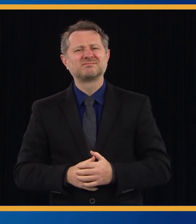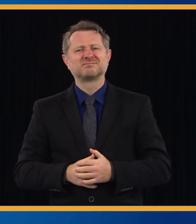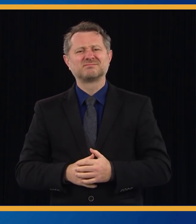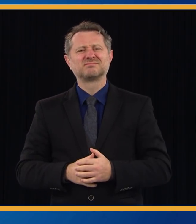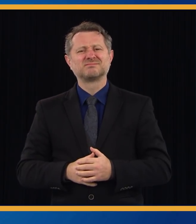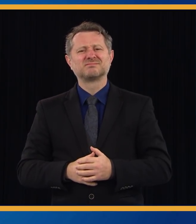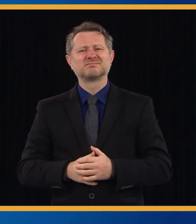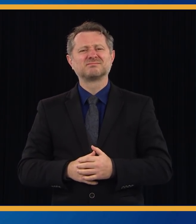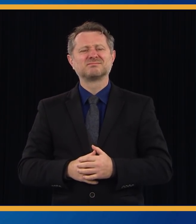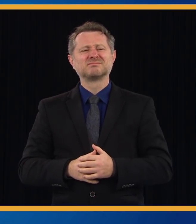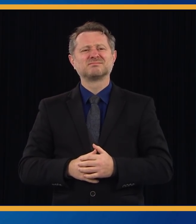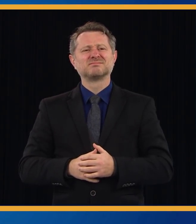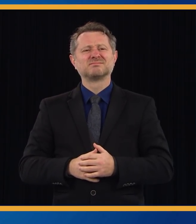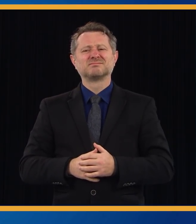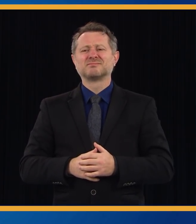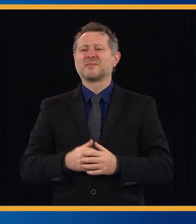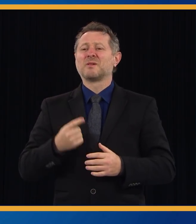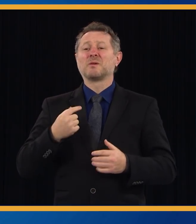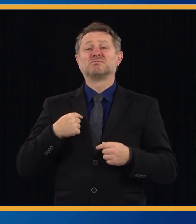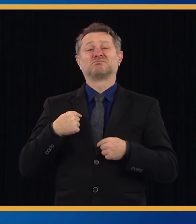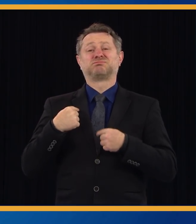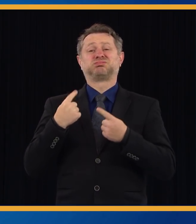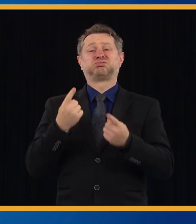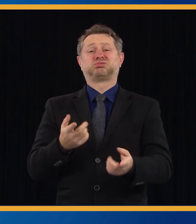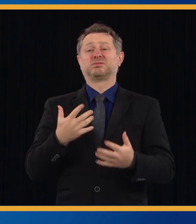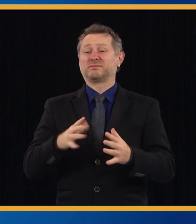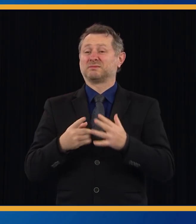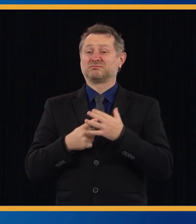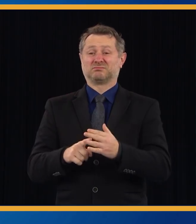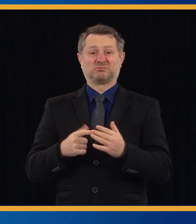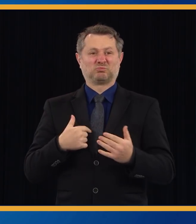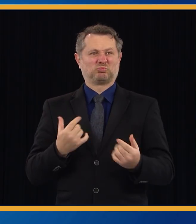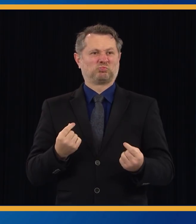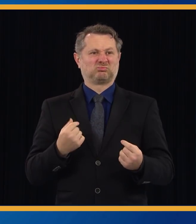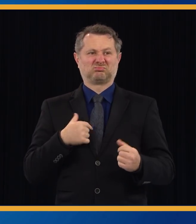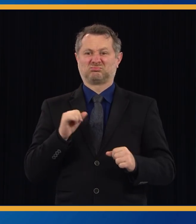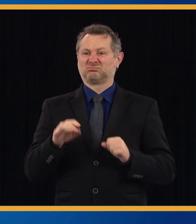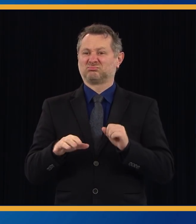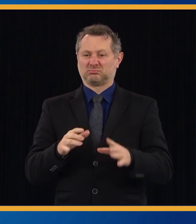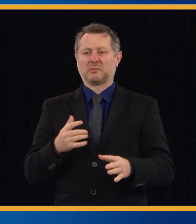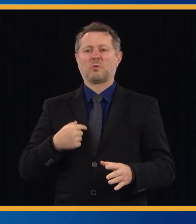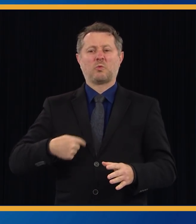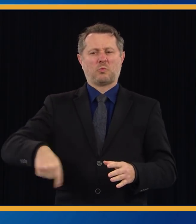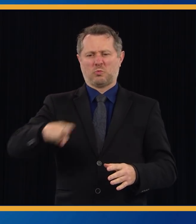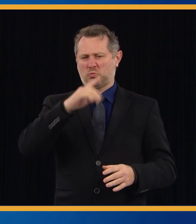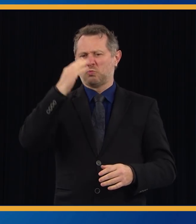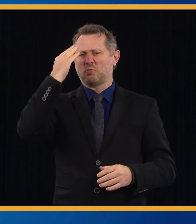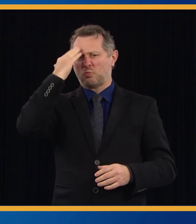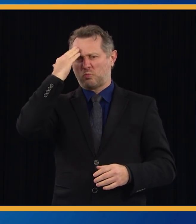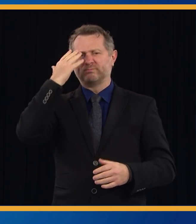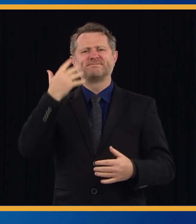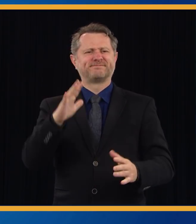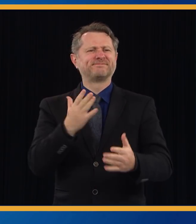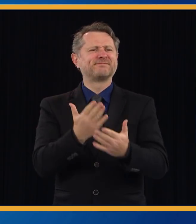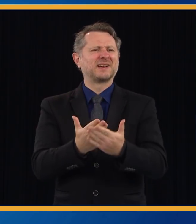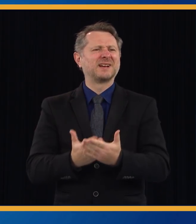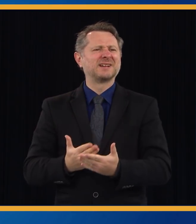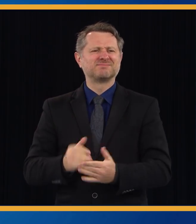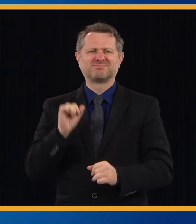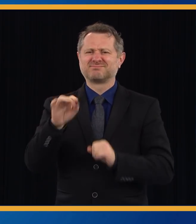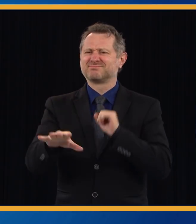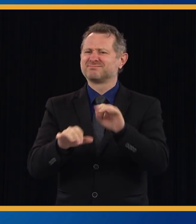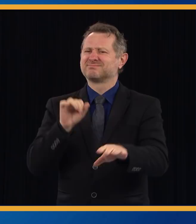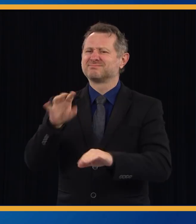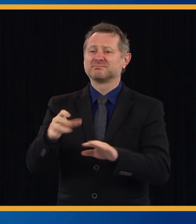What I've been working from day one is to make sure that people understand the facts of what we're dealing with, because this is a unique